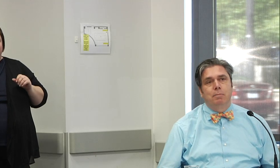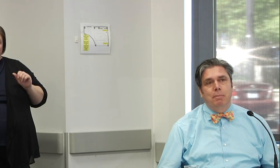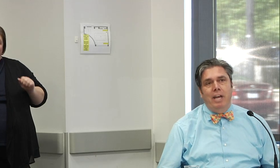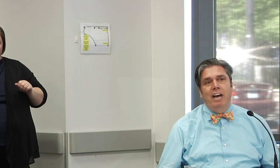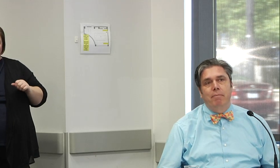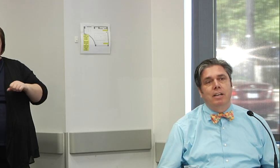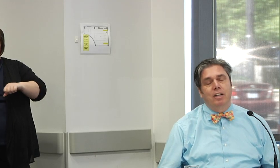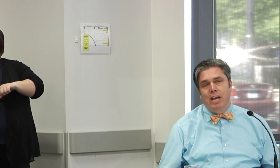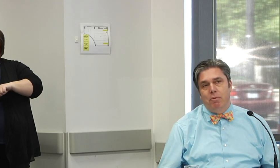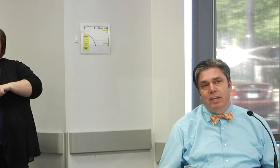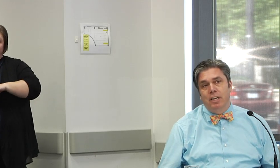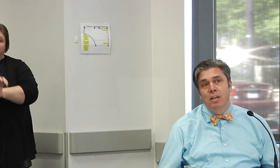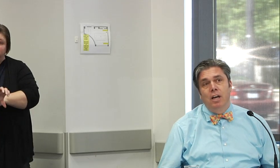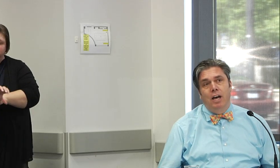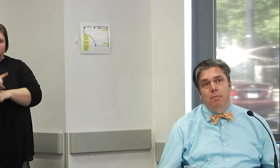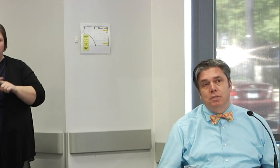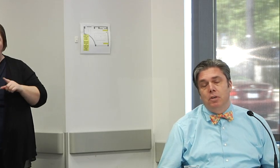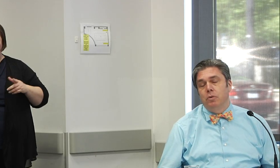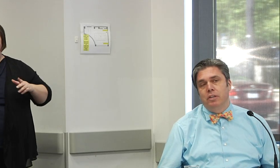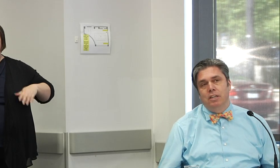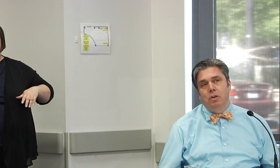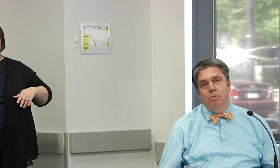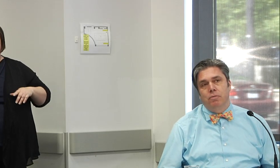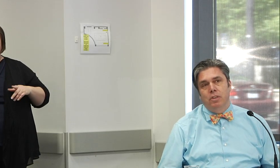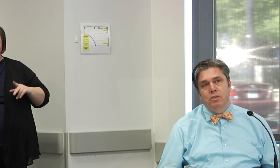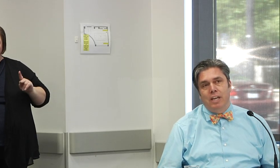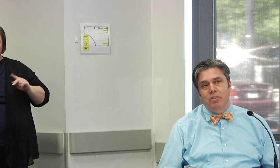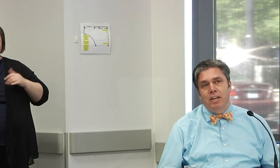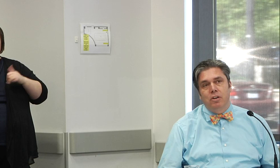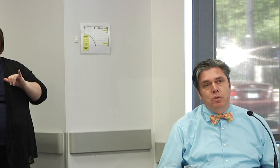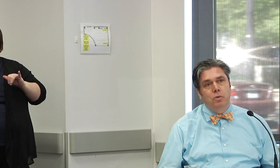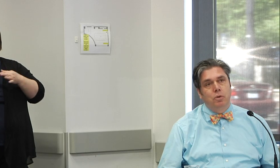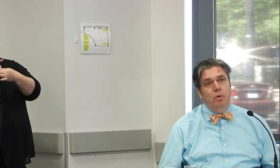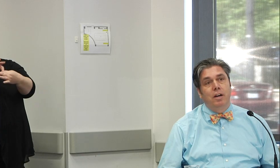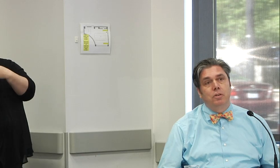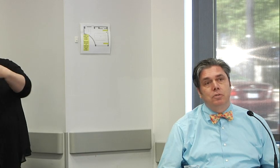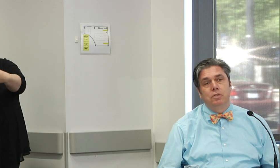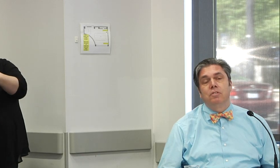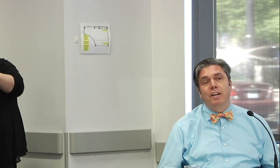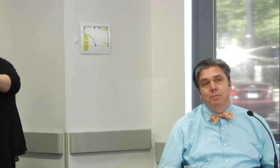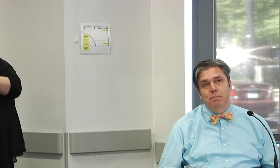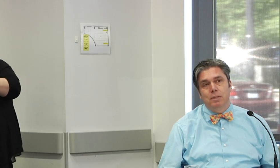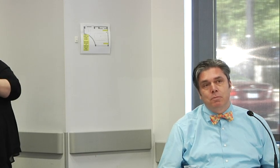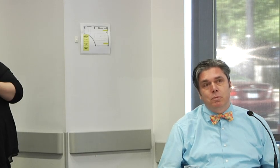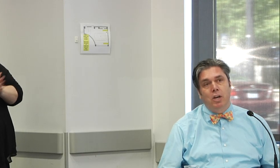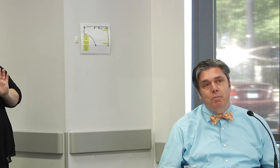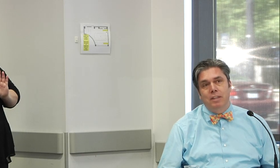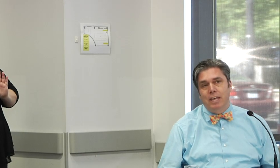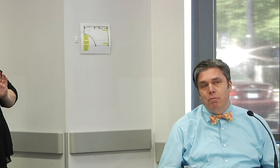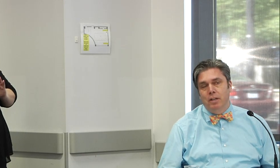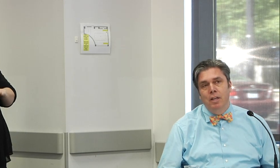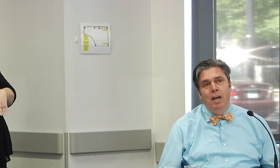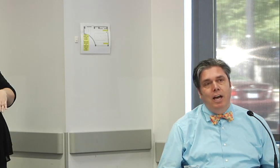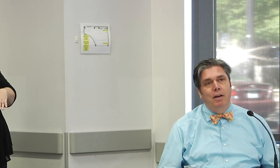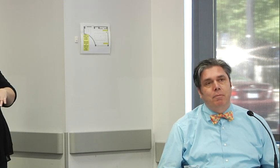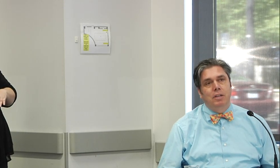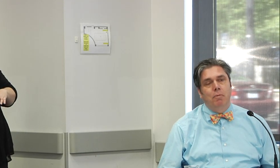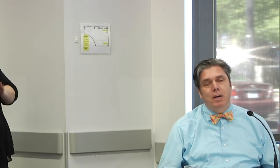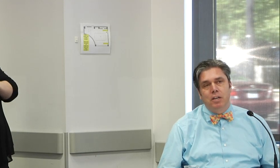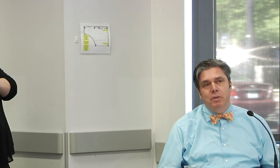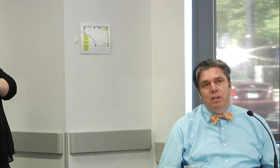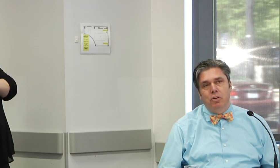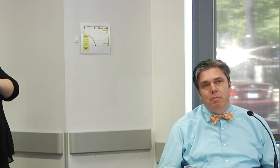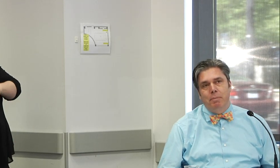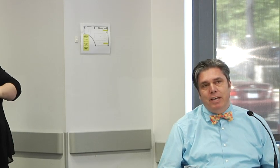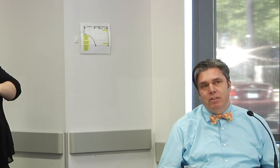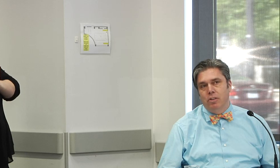people have been collaborating. So, for those out there who do develop symptoms, we hope that they will, partner with our